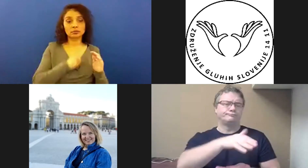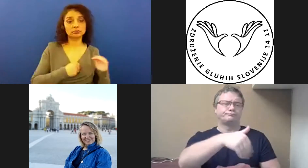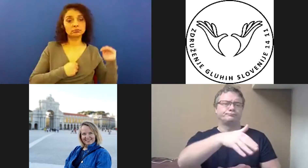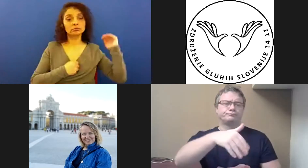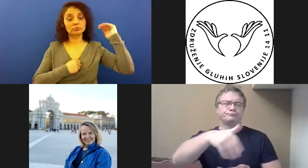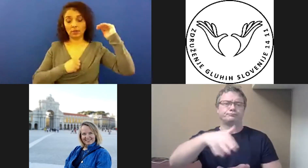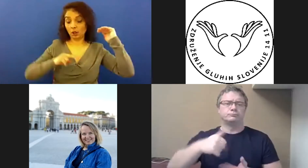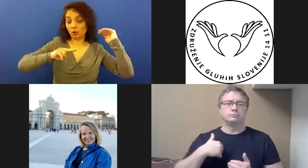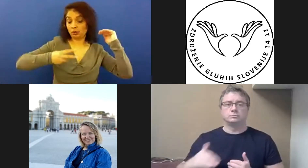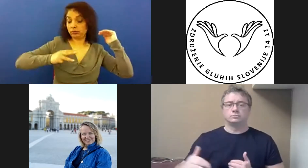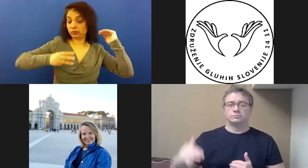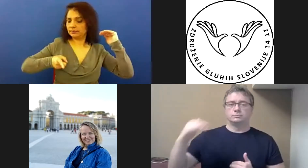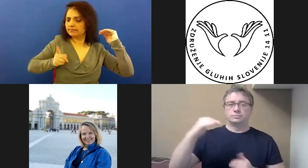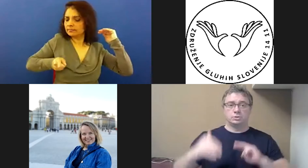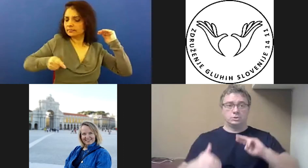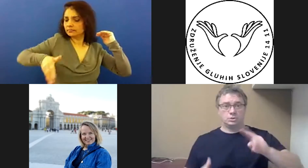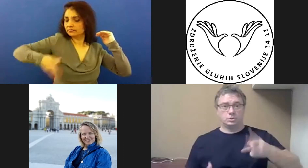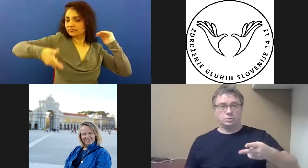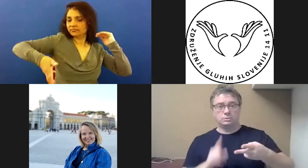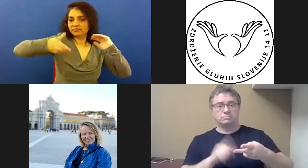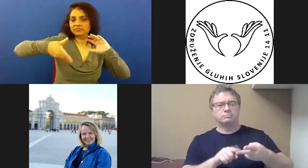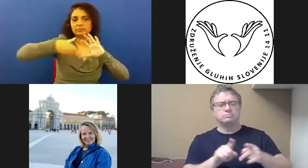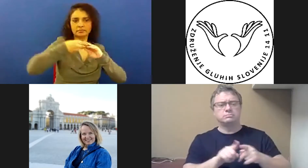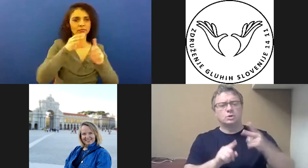he just said, I'm the oldest. I'm the firstborn.